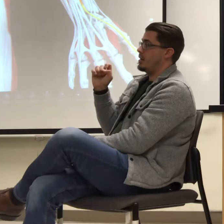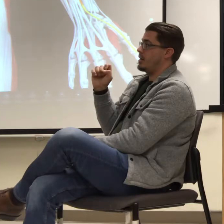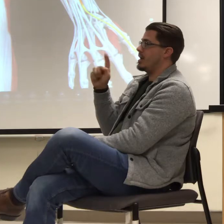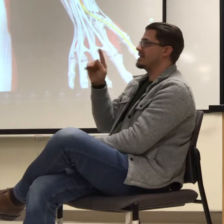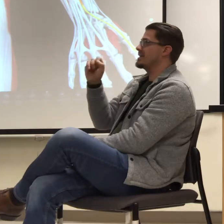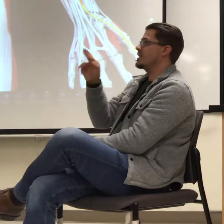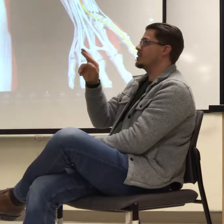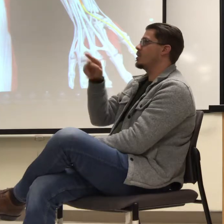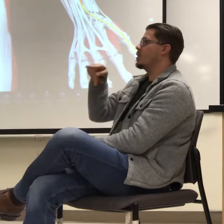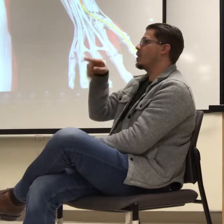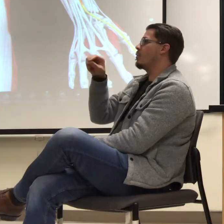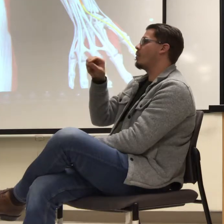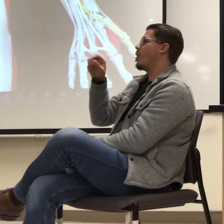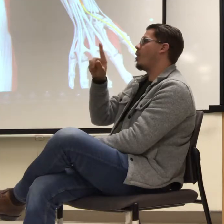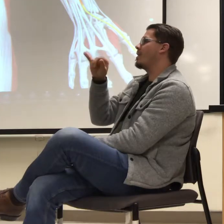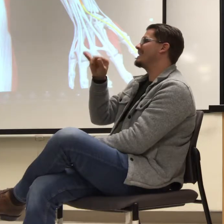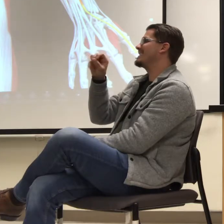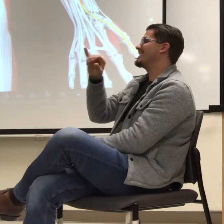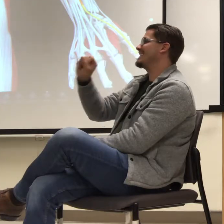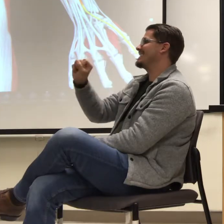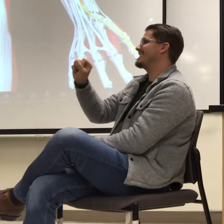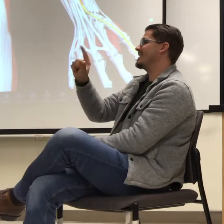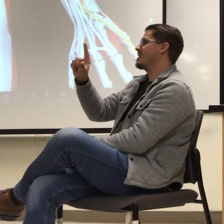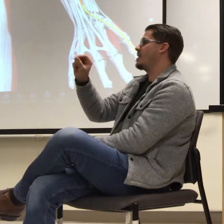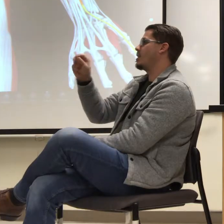Extensor Pollicis Longus. This third one here.